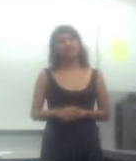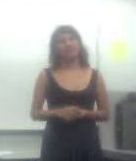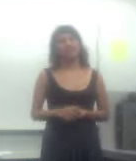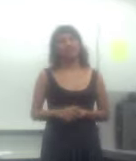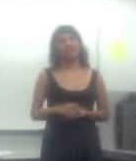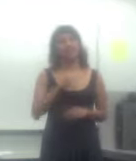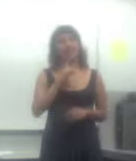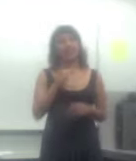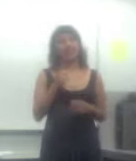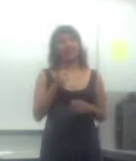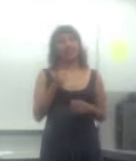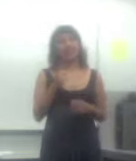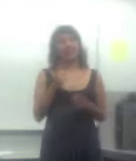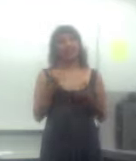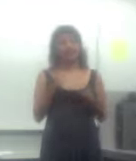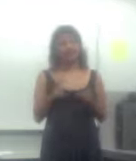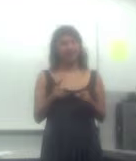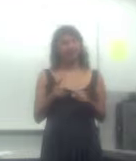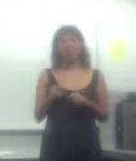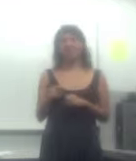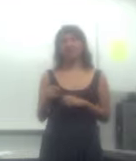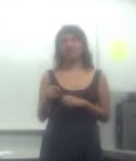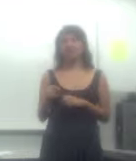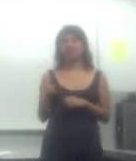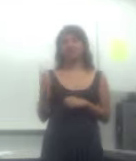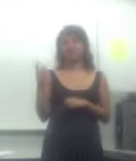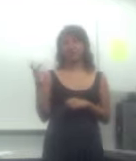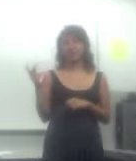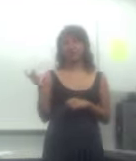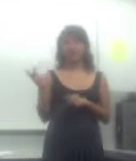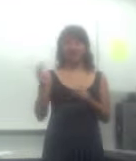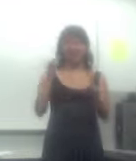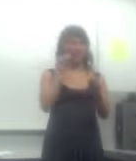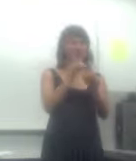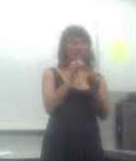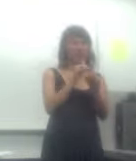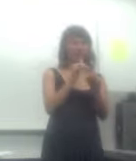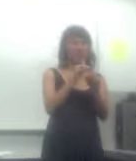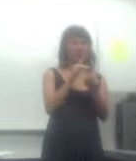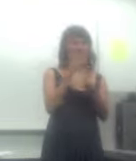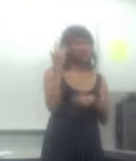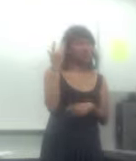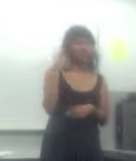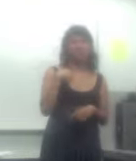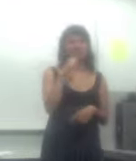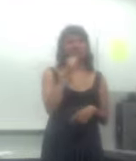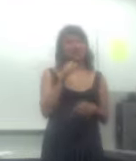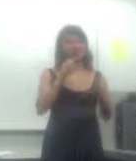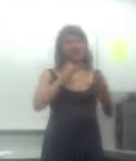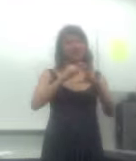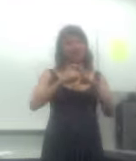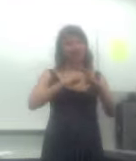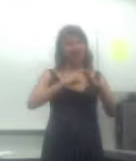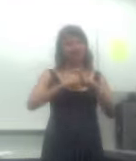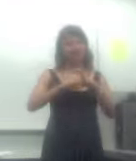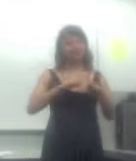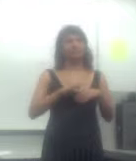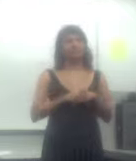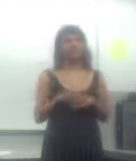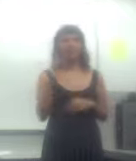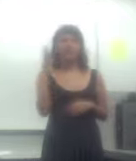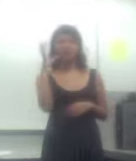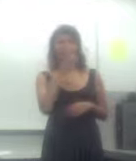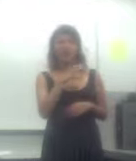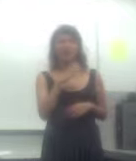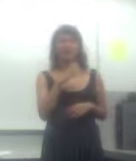simcomming. It was interesting because we're always taught, don't simcom, don't simcom. So I had to separate my